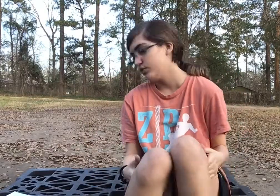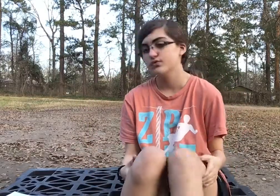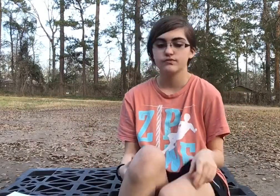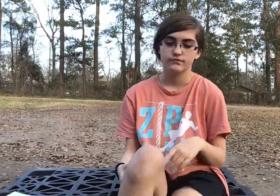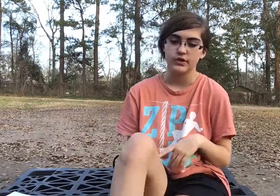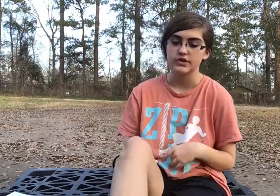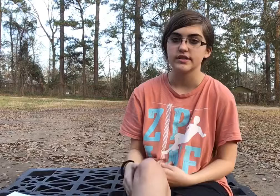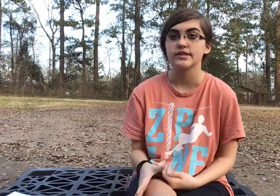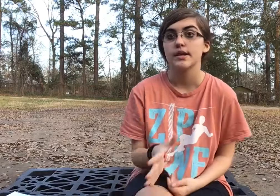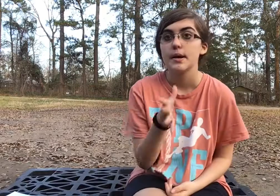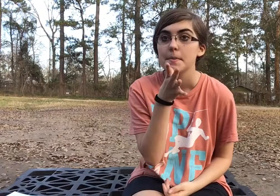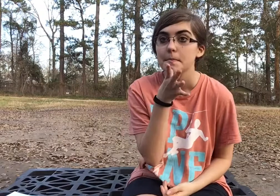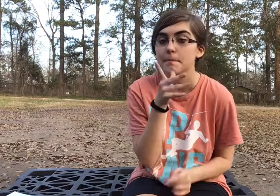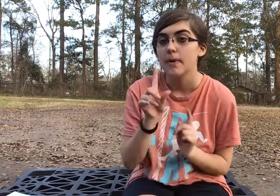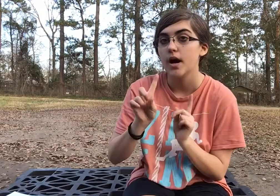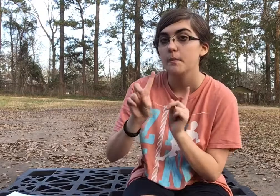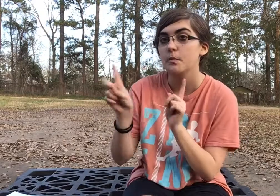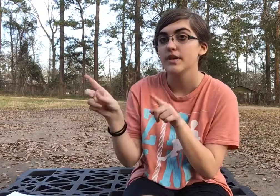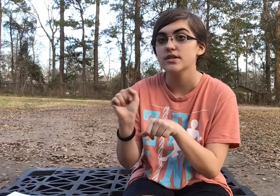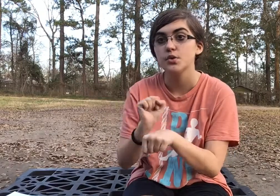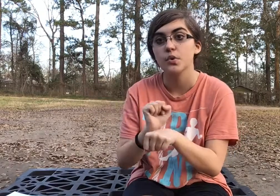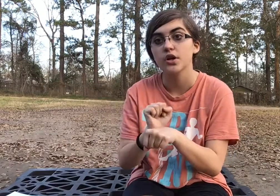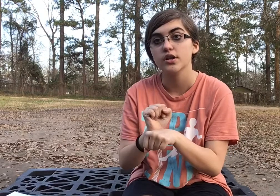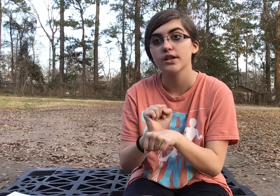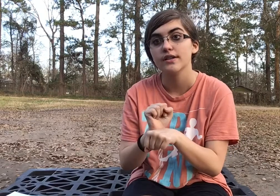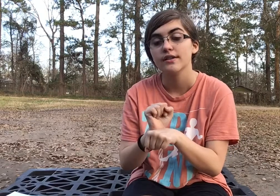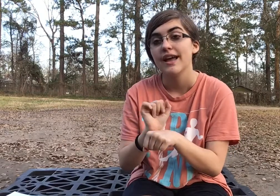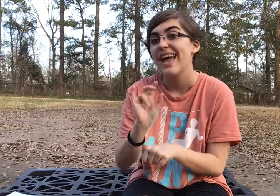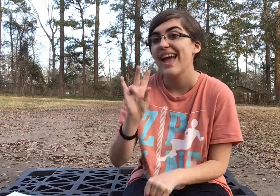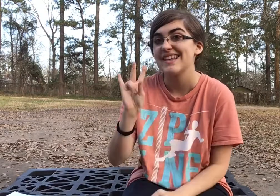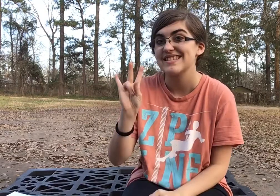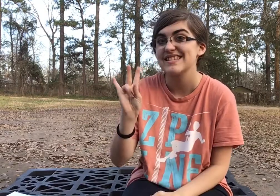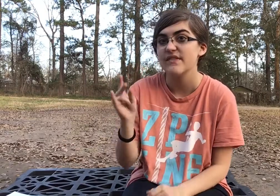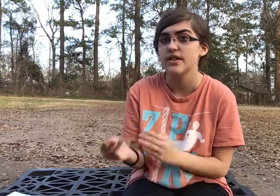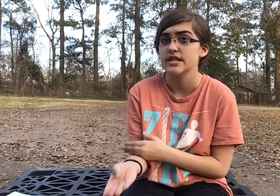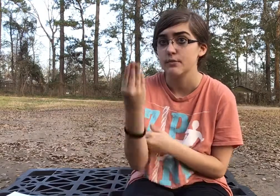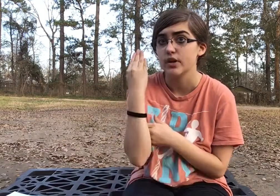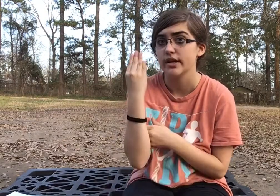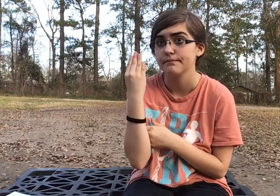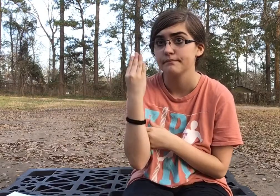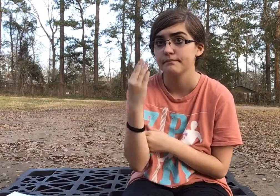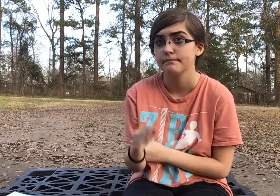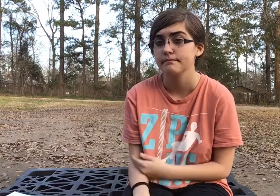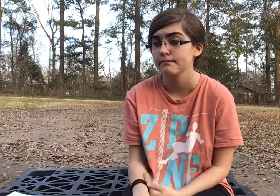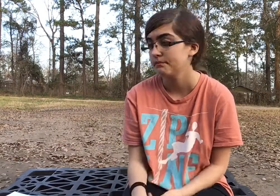so first is, Mom went to work at 7 this morning